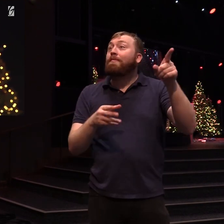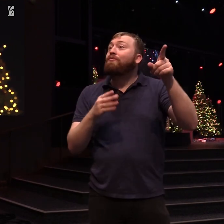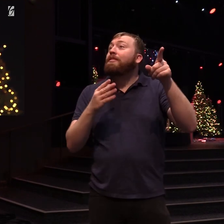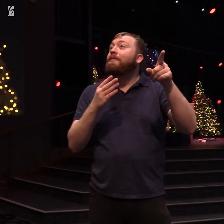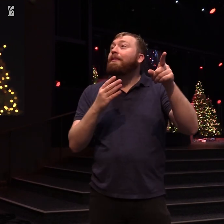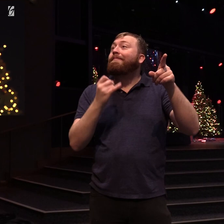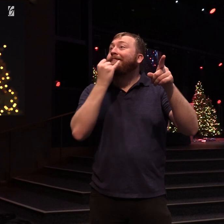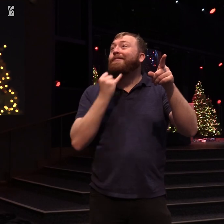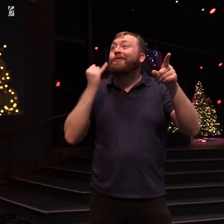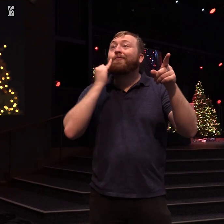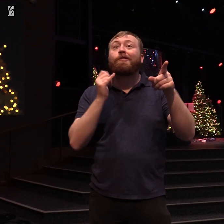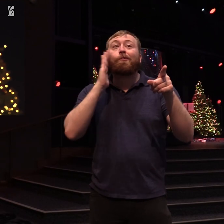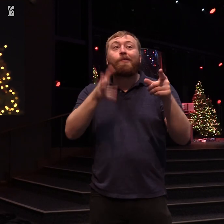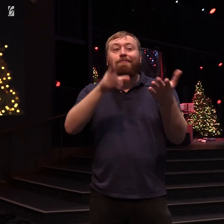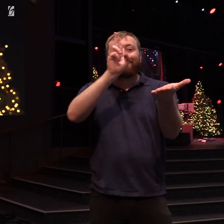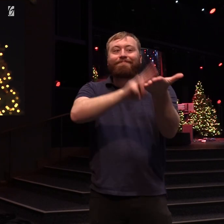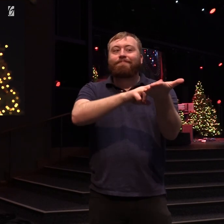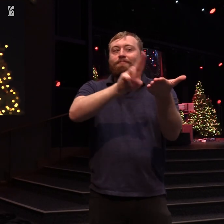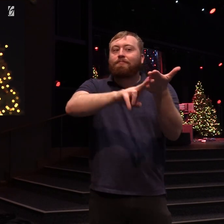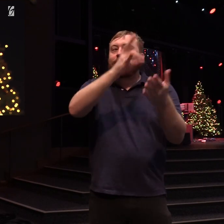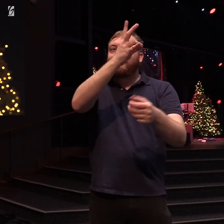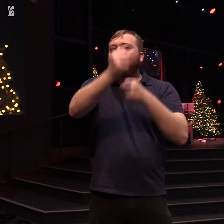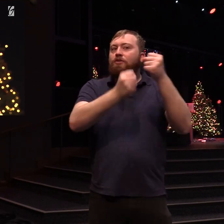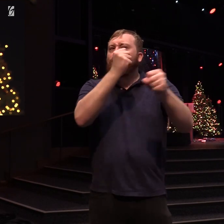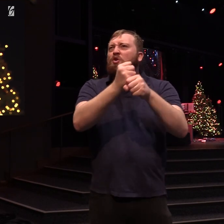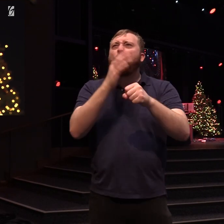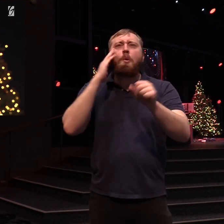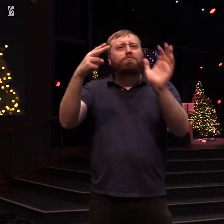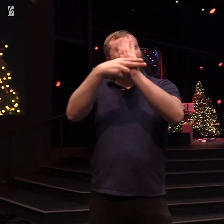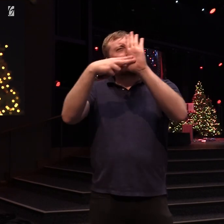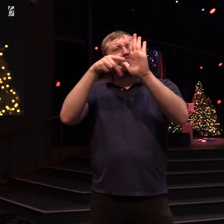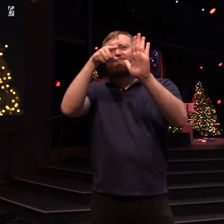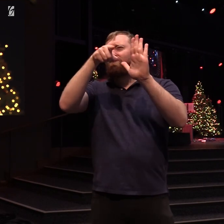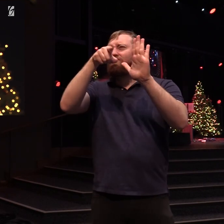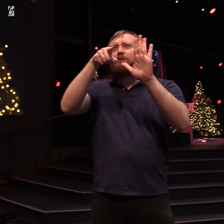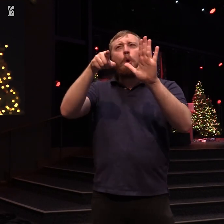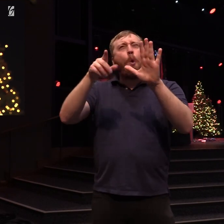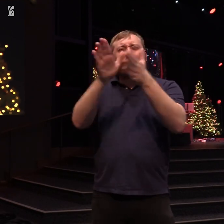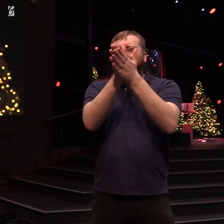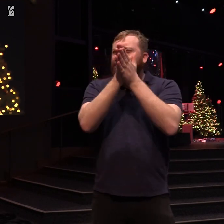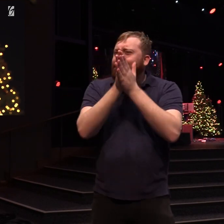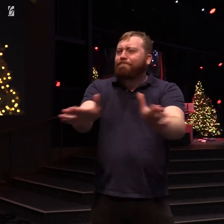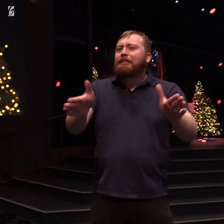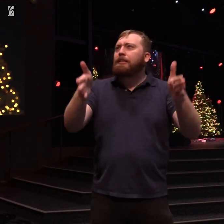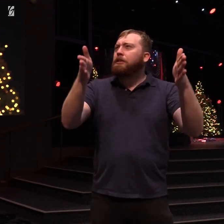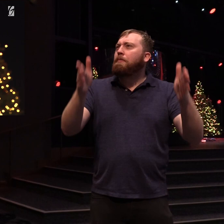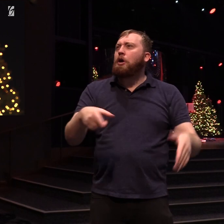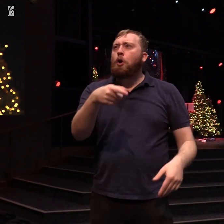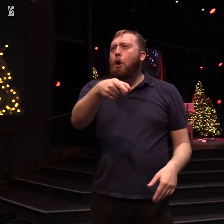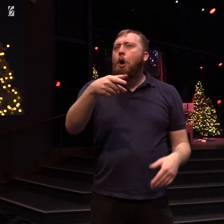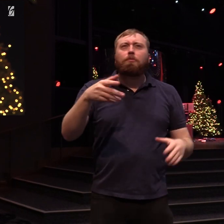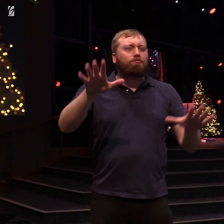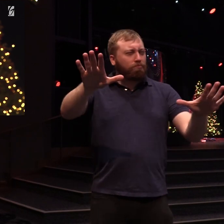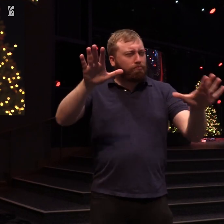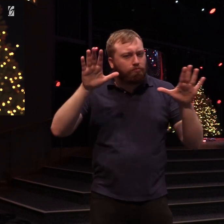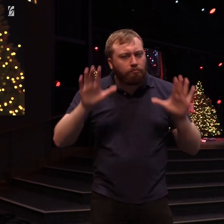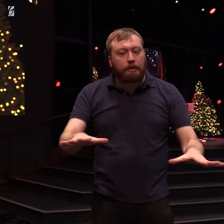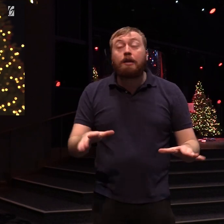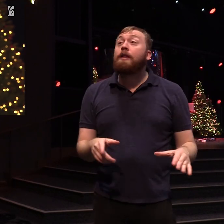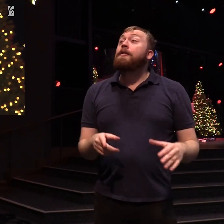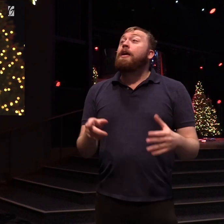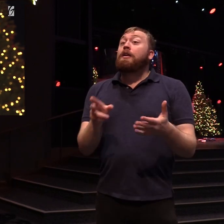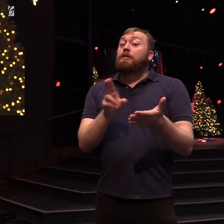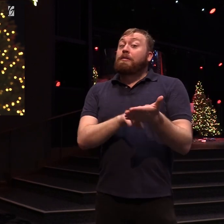Israel. And he'll be described as a great peacemaker. Yet midway through that treaty, he's going to break